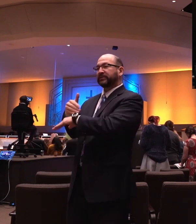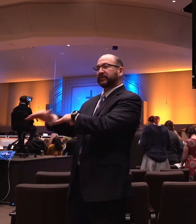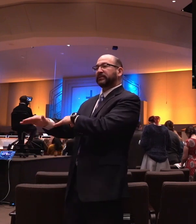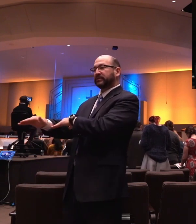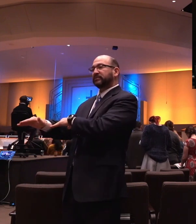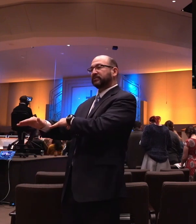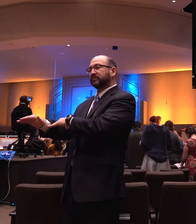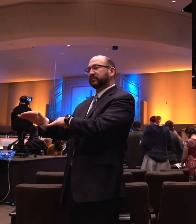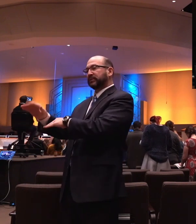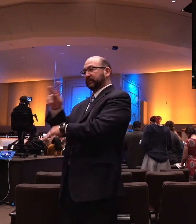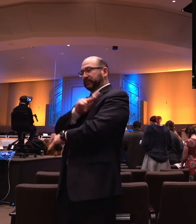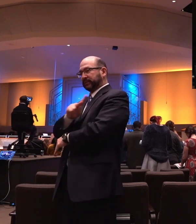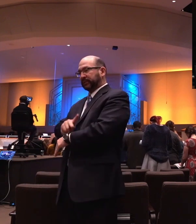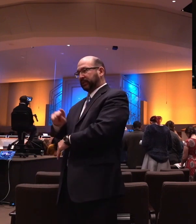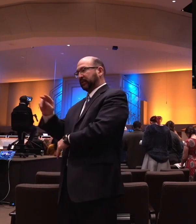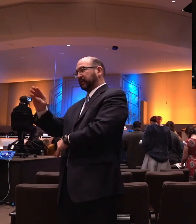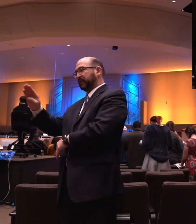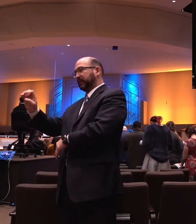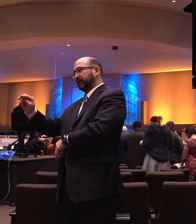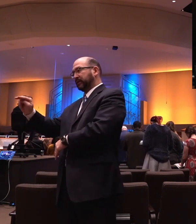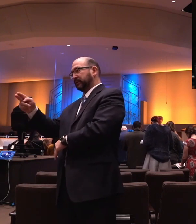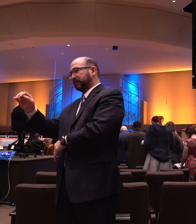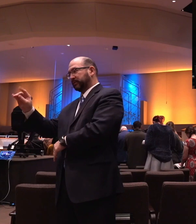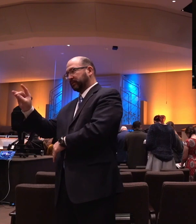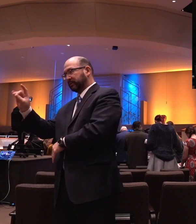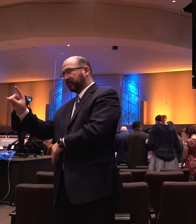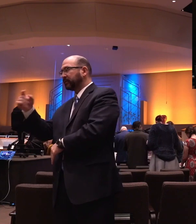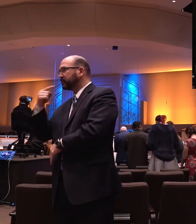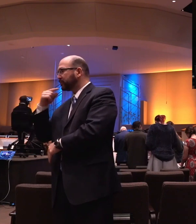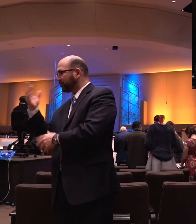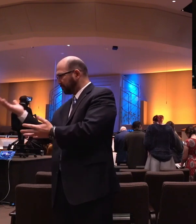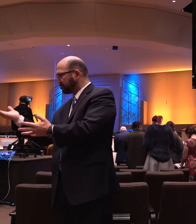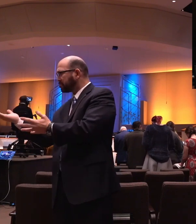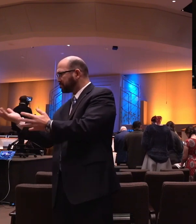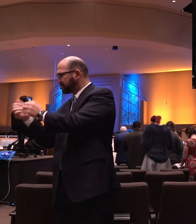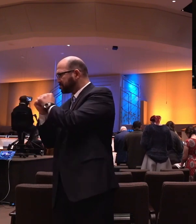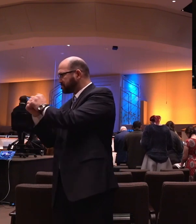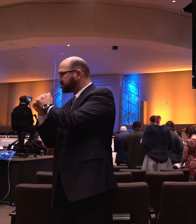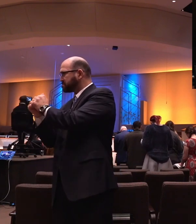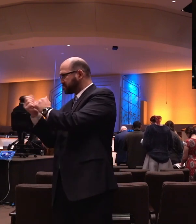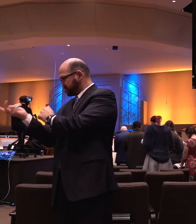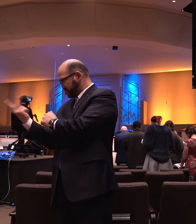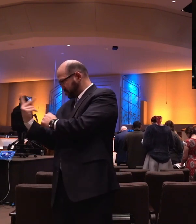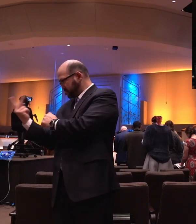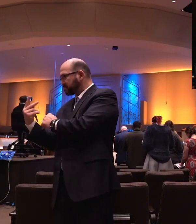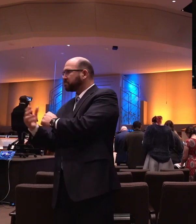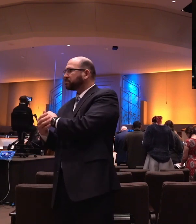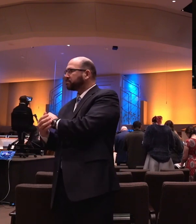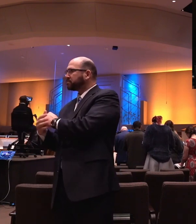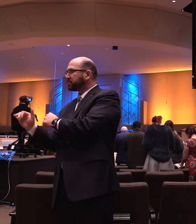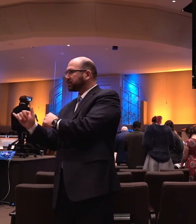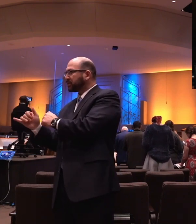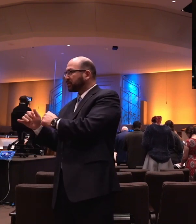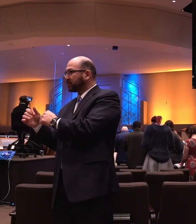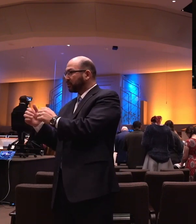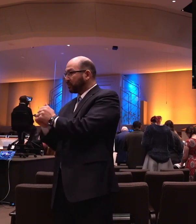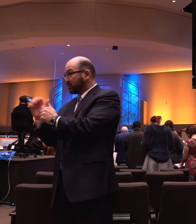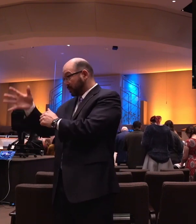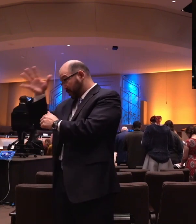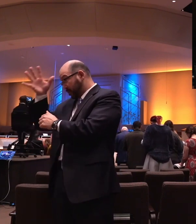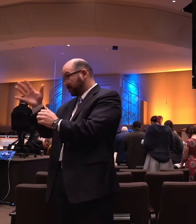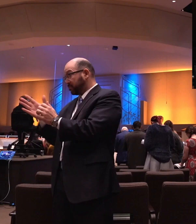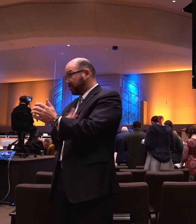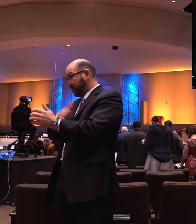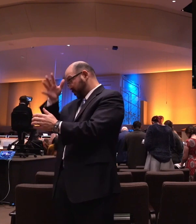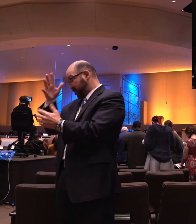-Hadad, king of Syria, that dwelled at Damascus, saying, there's a league between me and thee, as there was between my father and thy